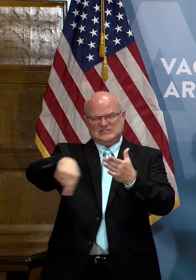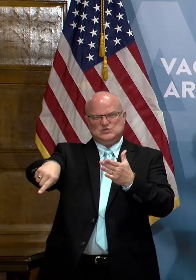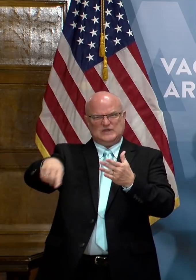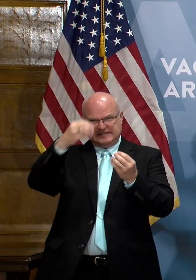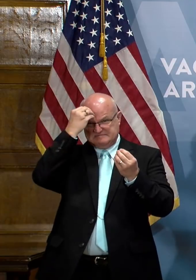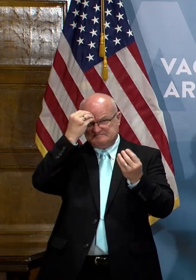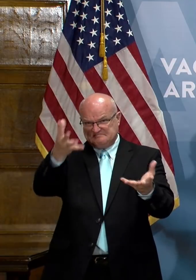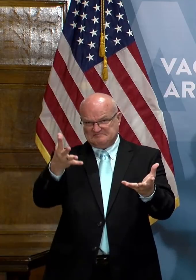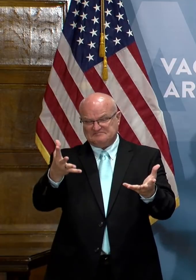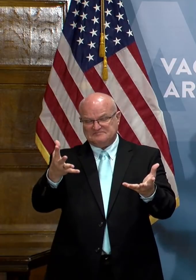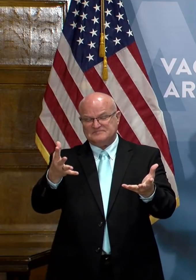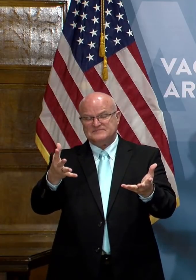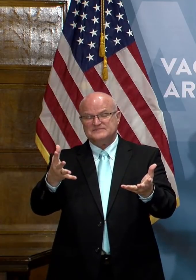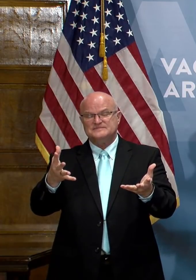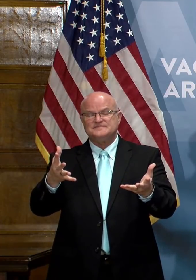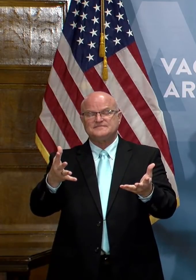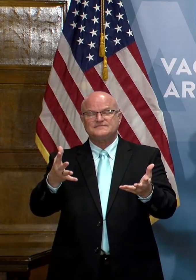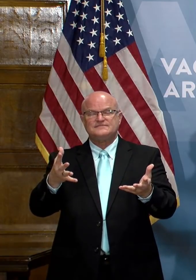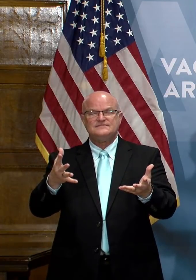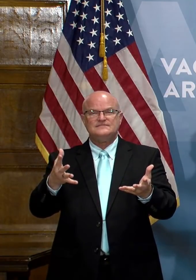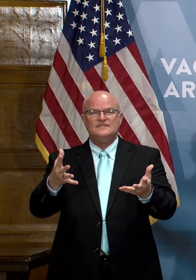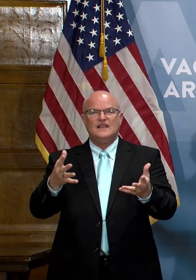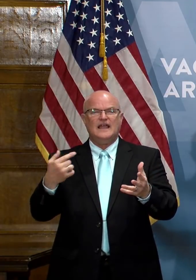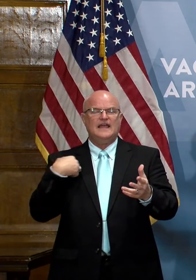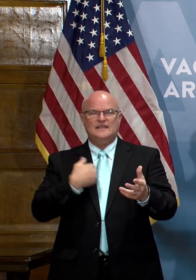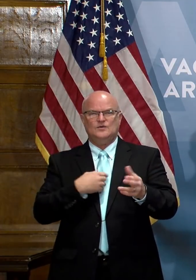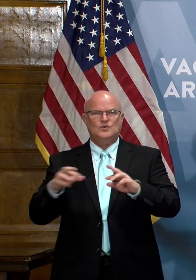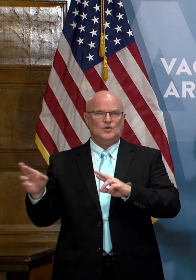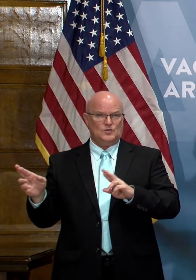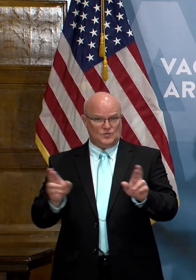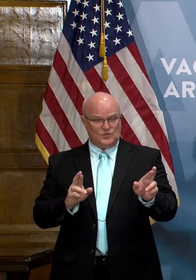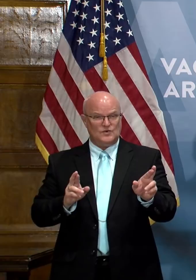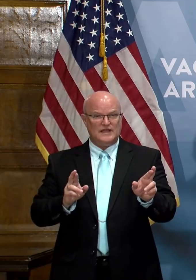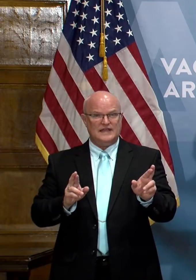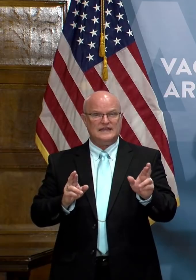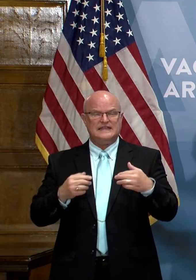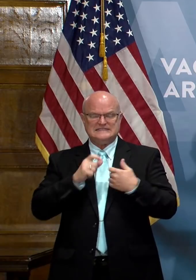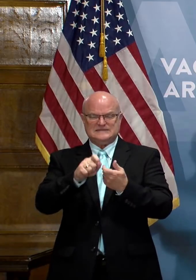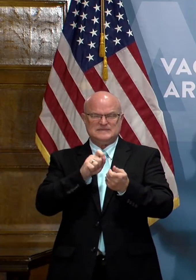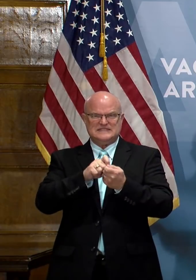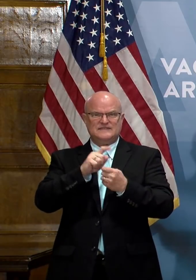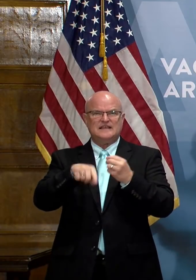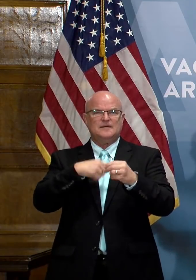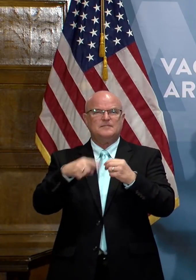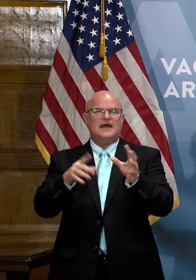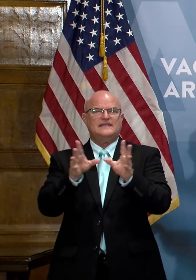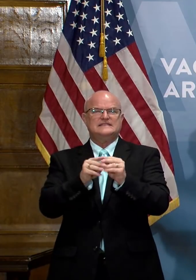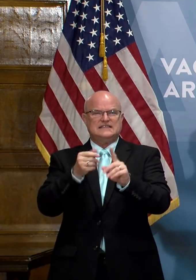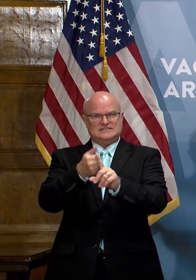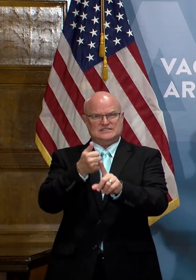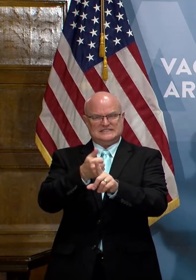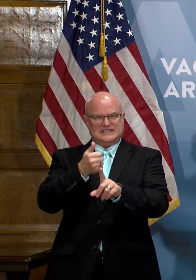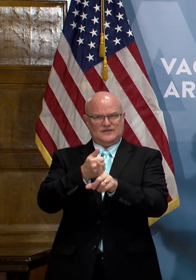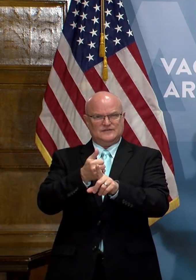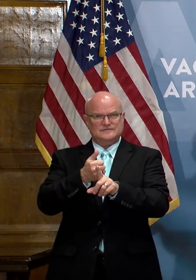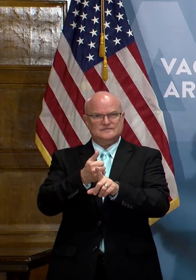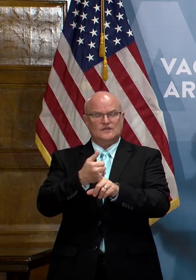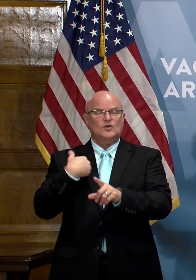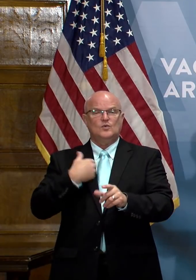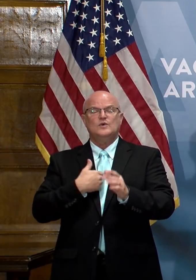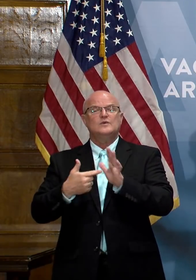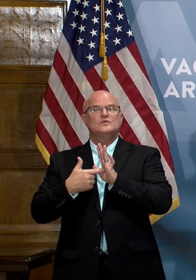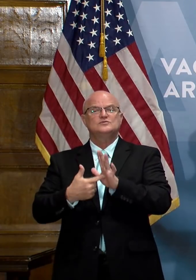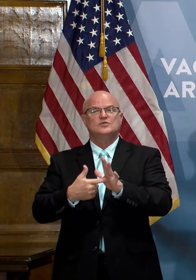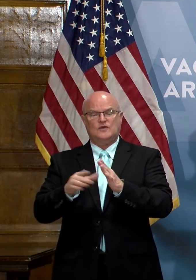week whenever we are ready to get specific about the session itself. We'll show